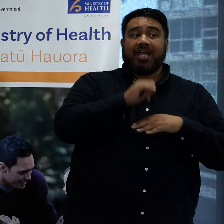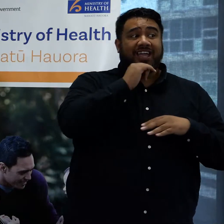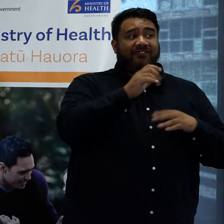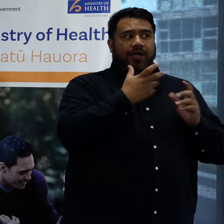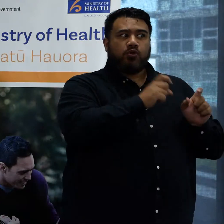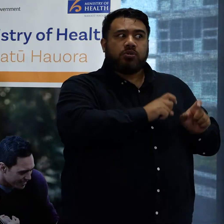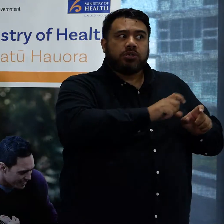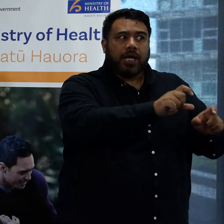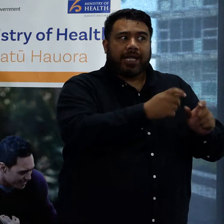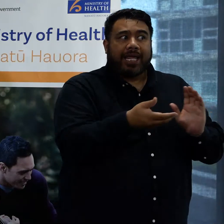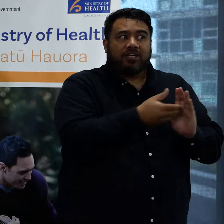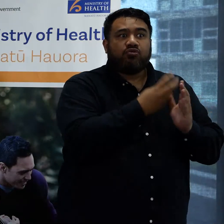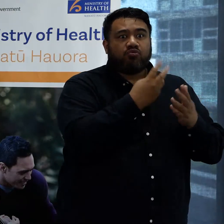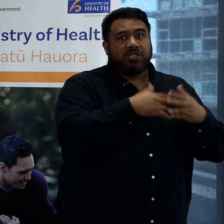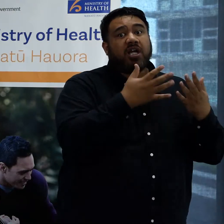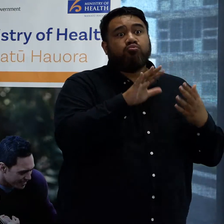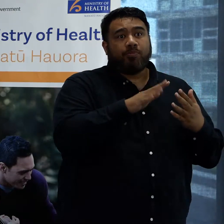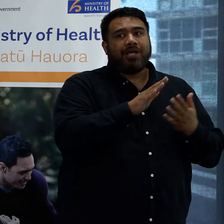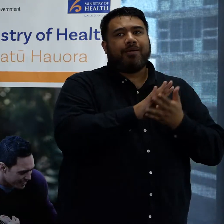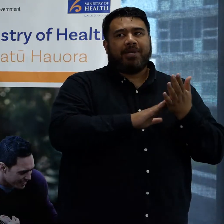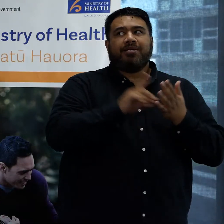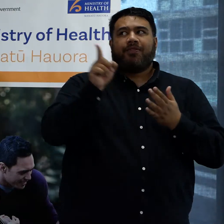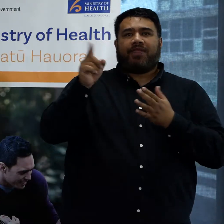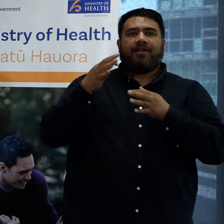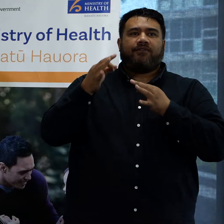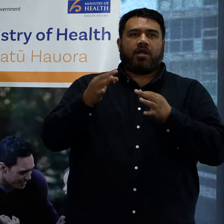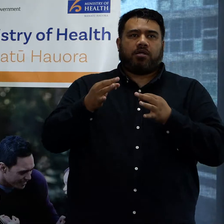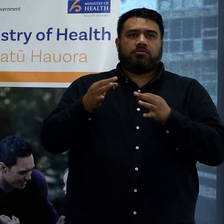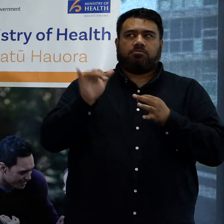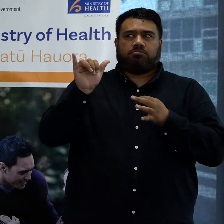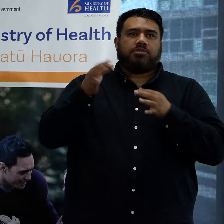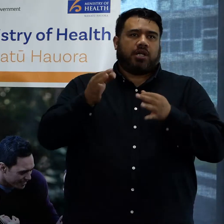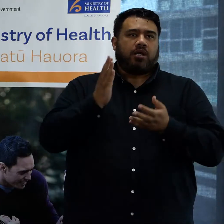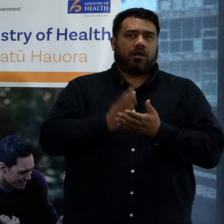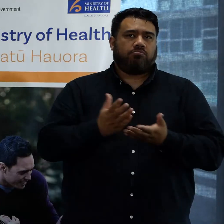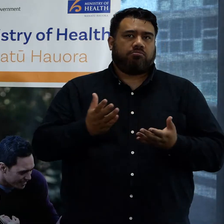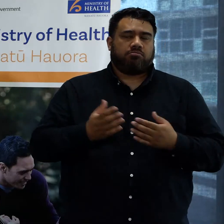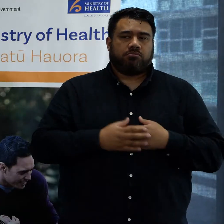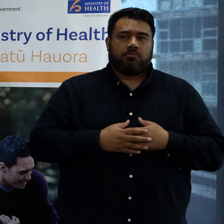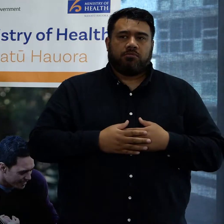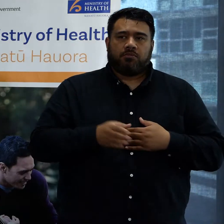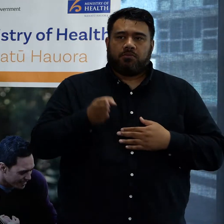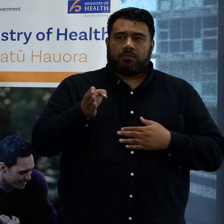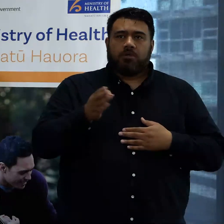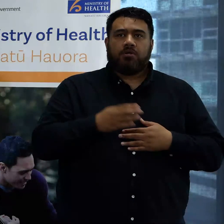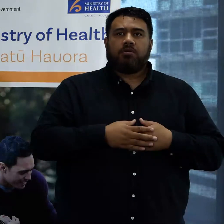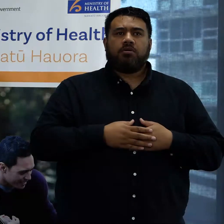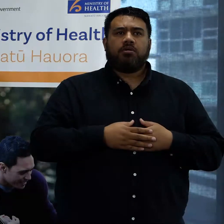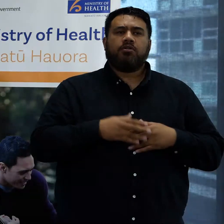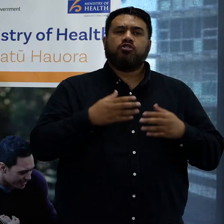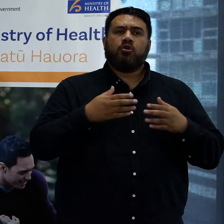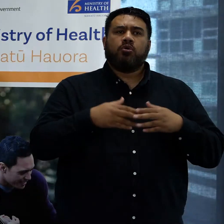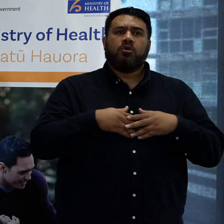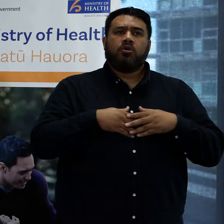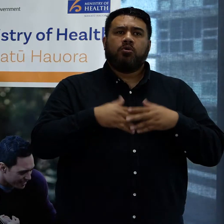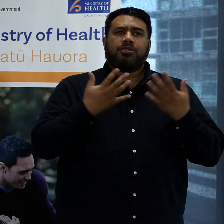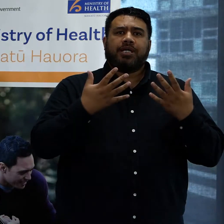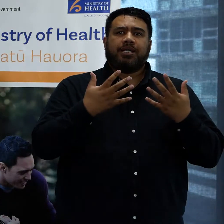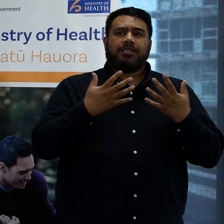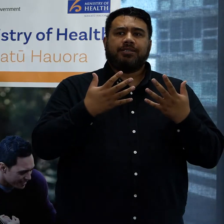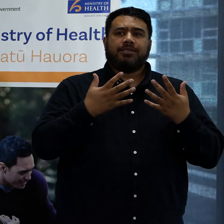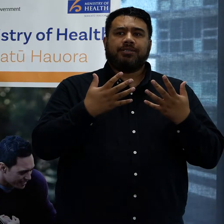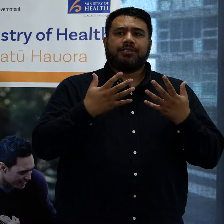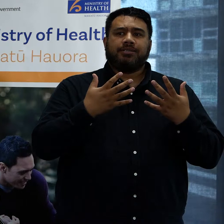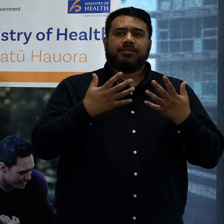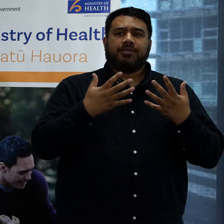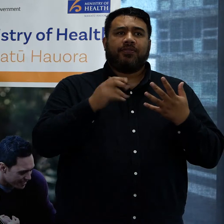them for at least an extra 3 days, so that will necessarily delay that flight. The 6-day testing, Yes. is that going to now be compulsory? Have you